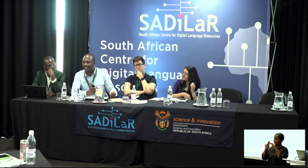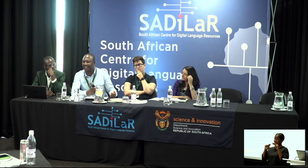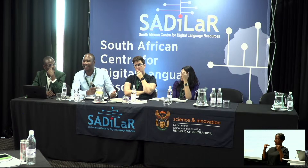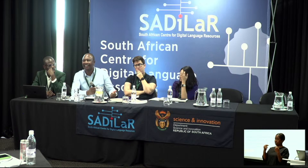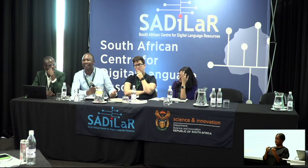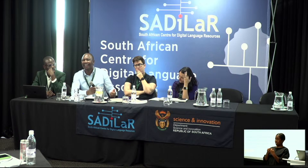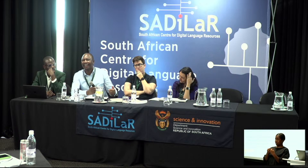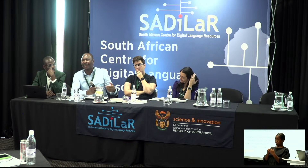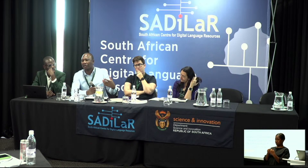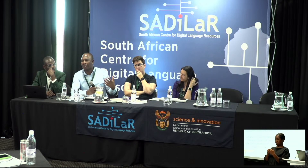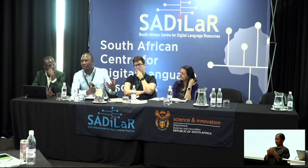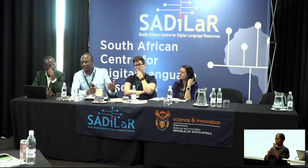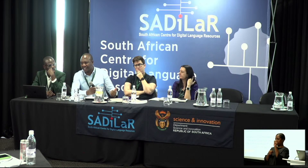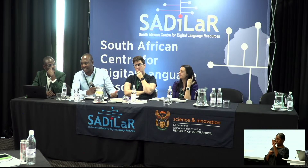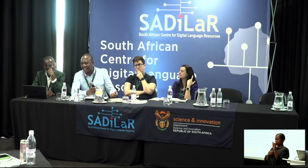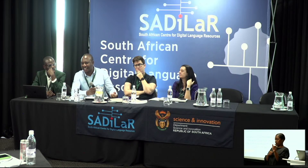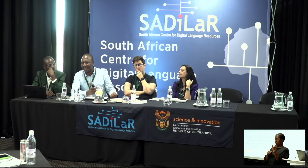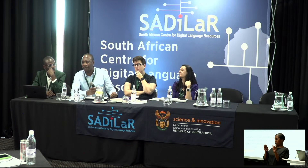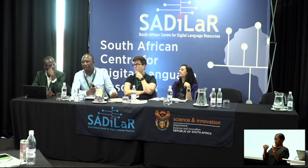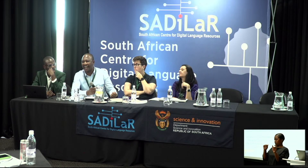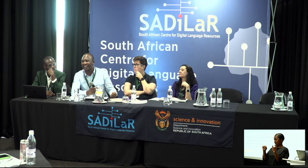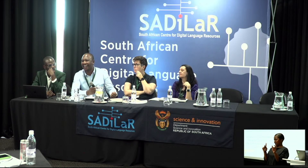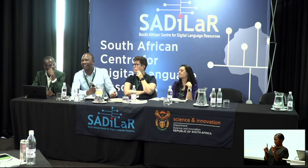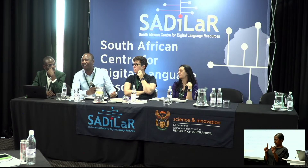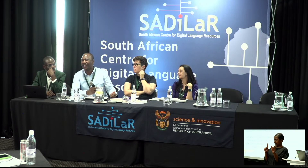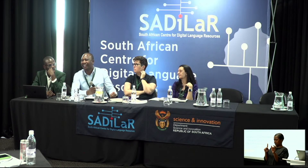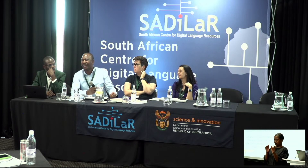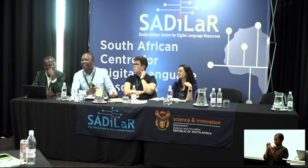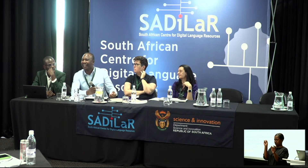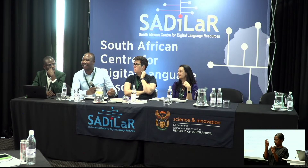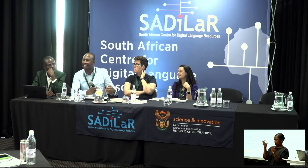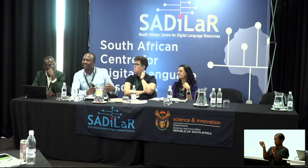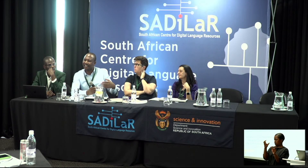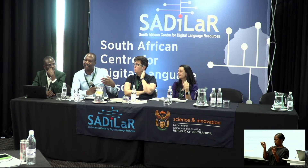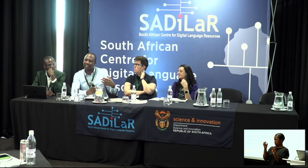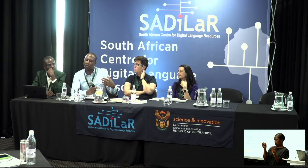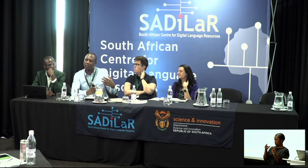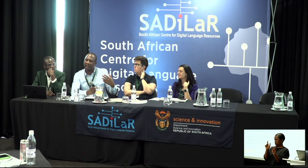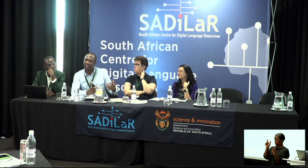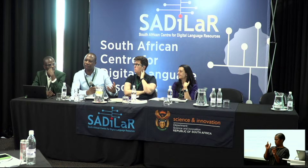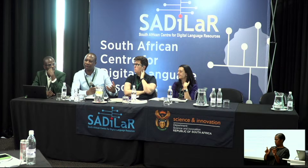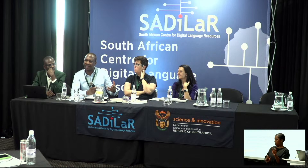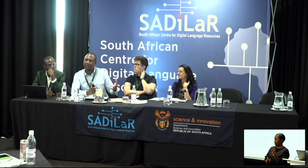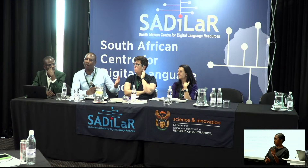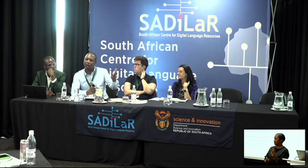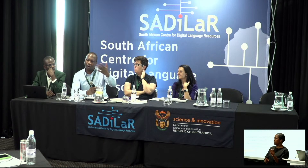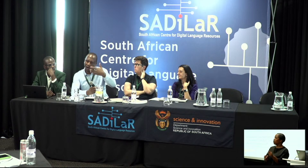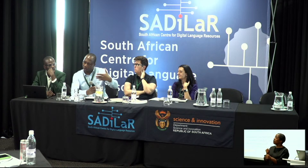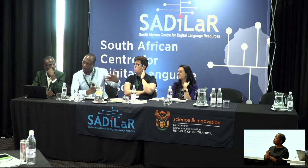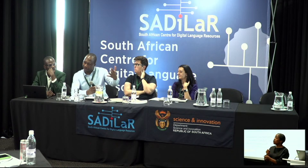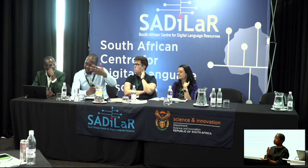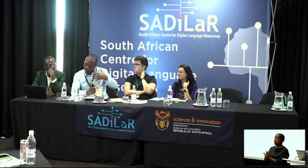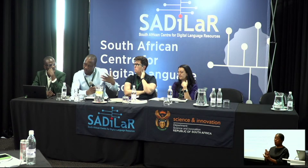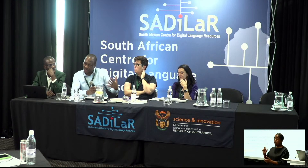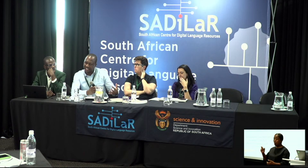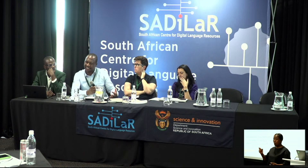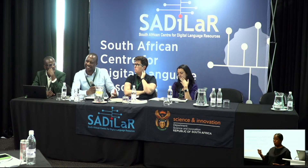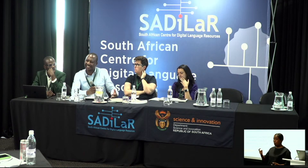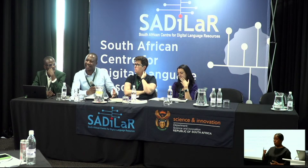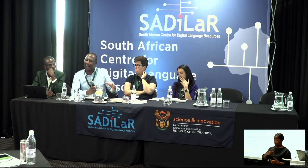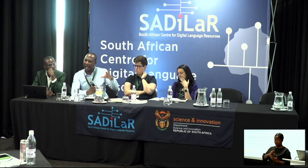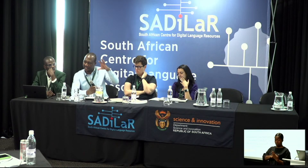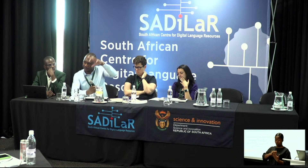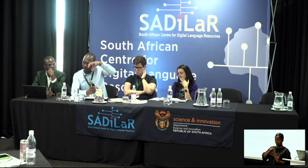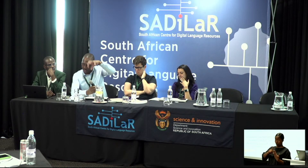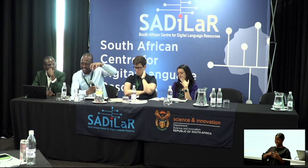Bank, the role of the National Term Bank, it's to make sure that all completed